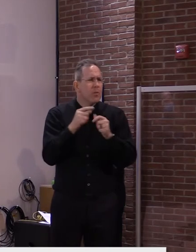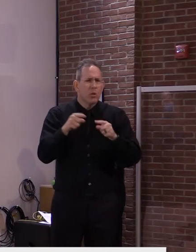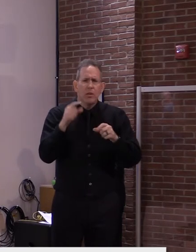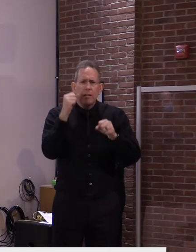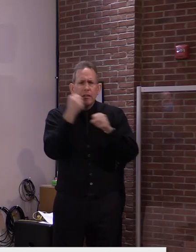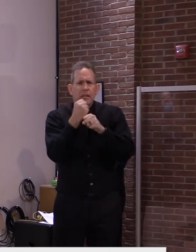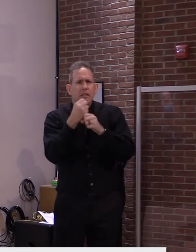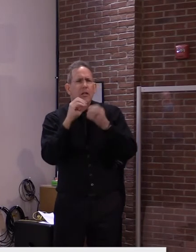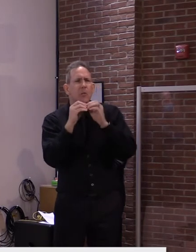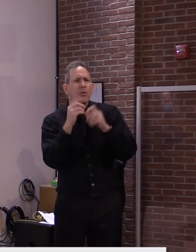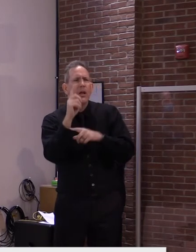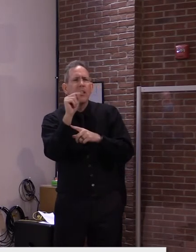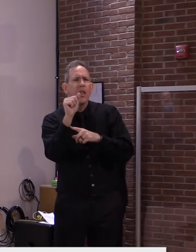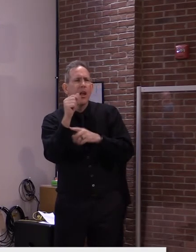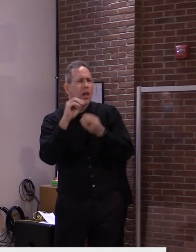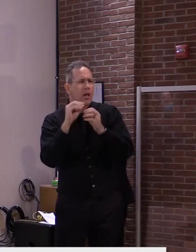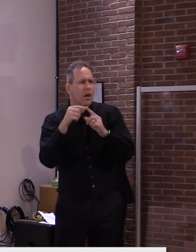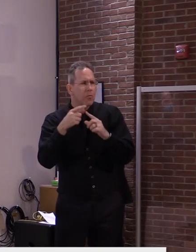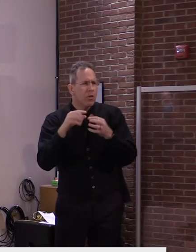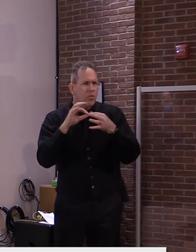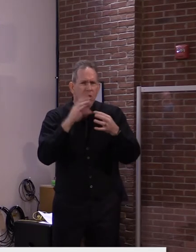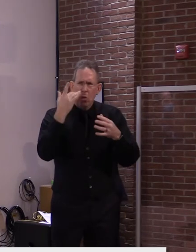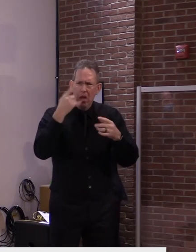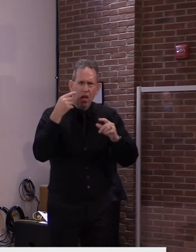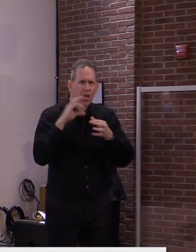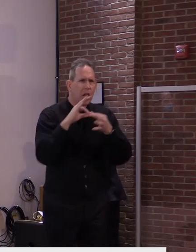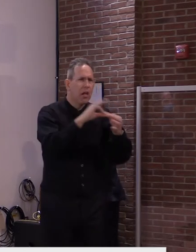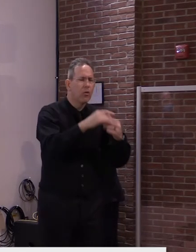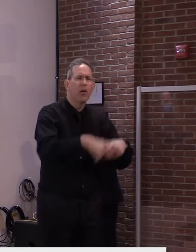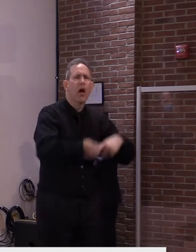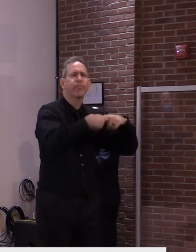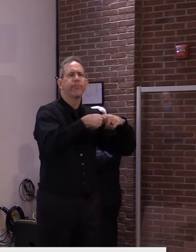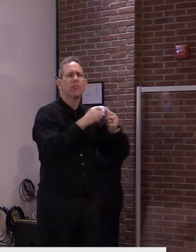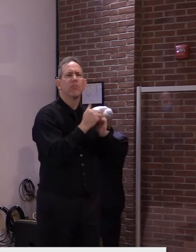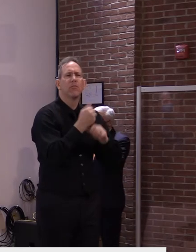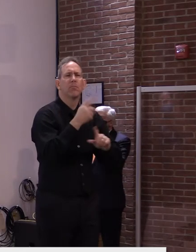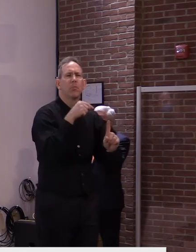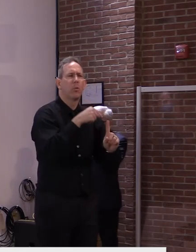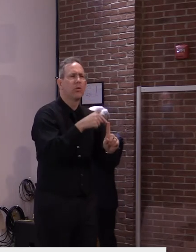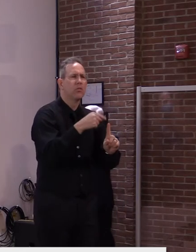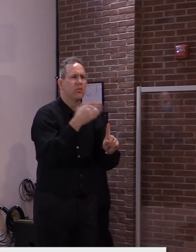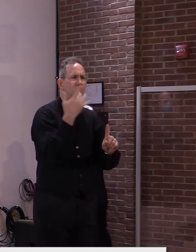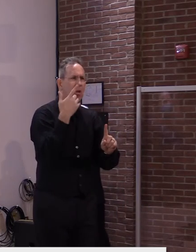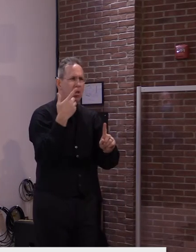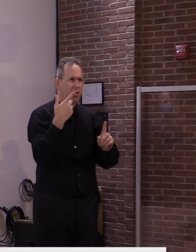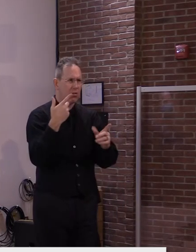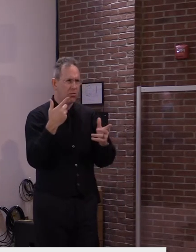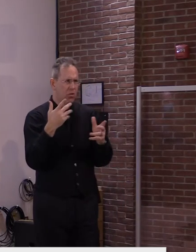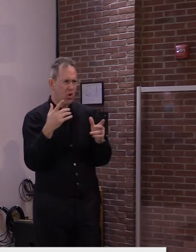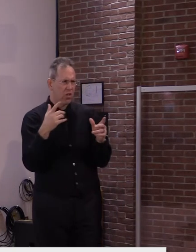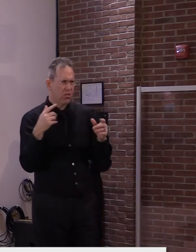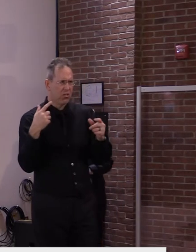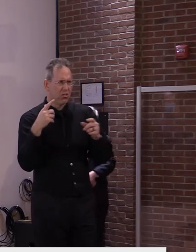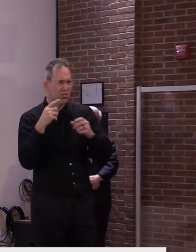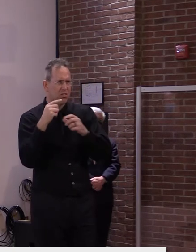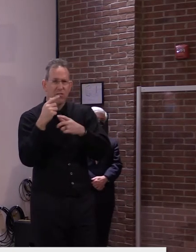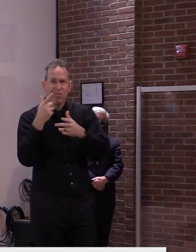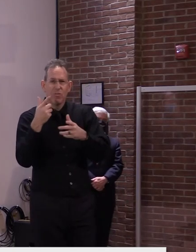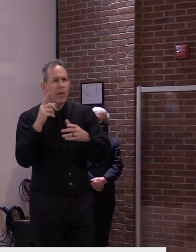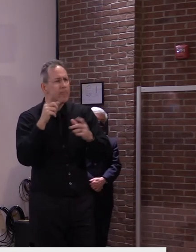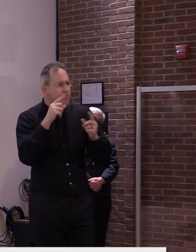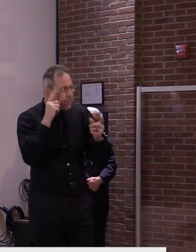to what's holding you back from giving Vermont the green light on this, especially when